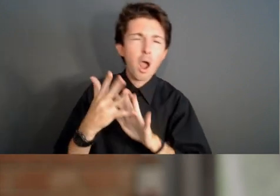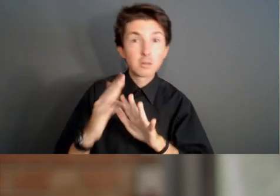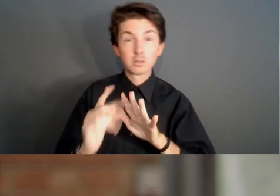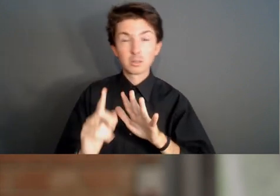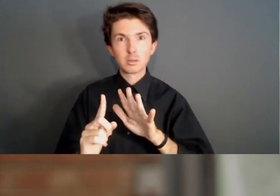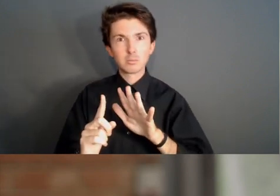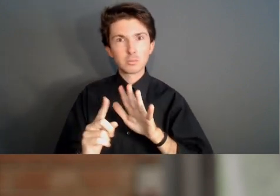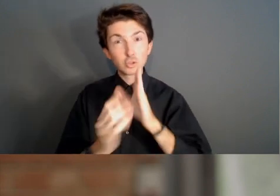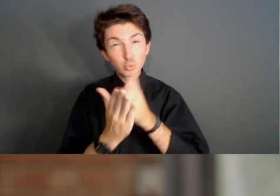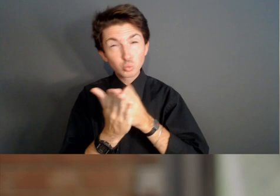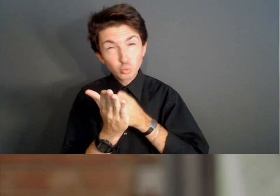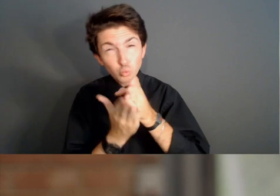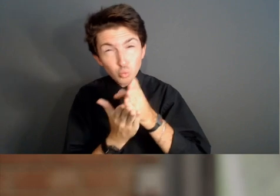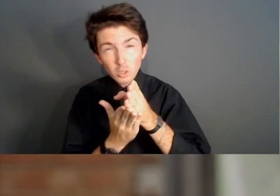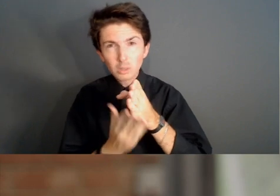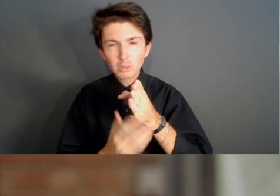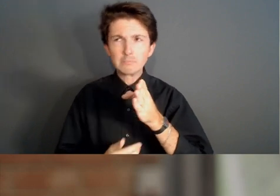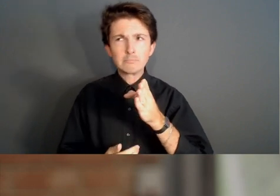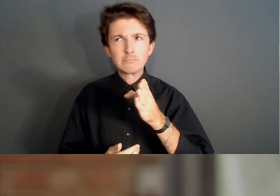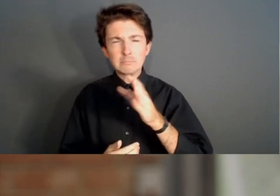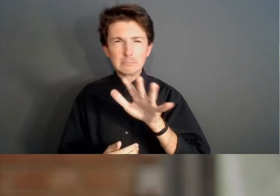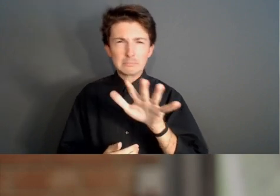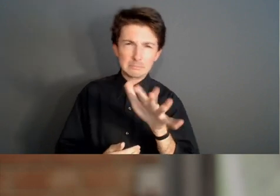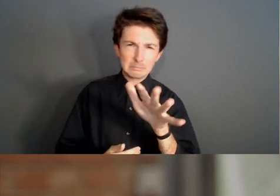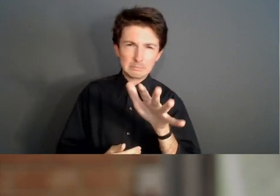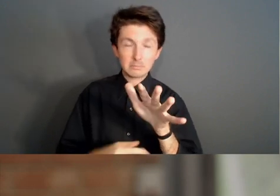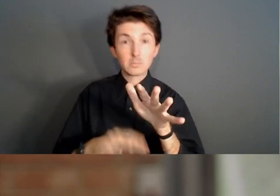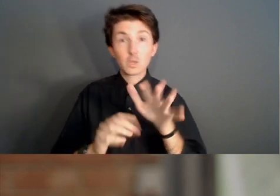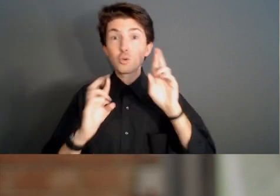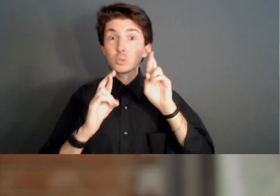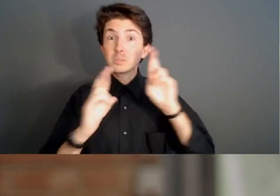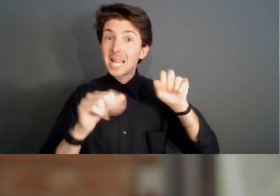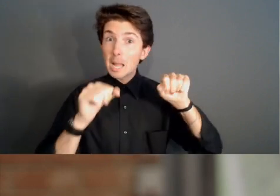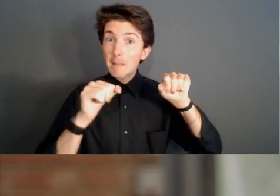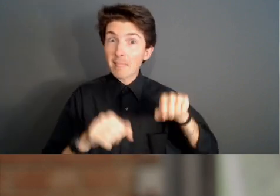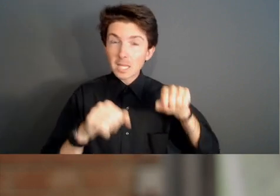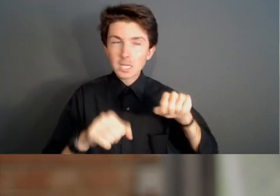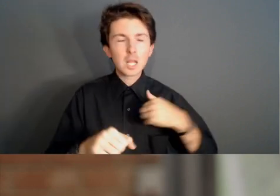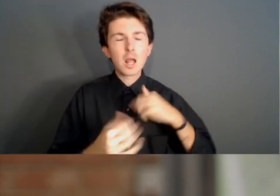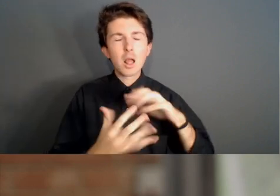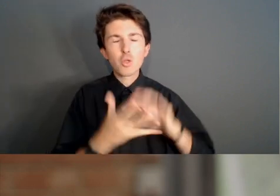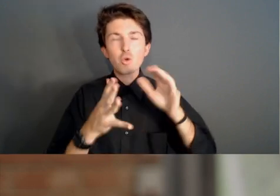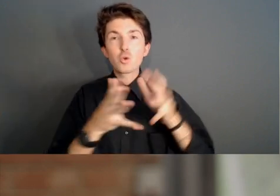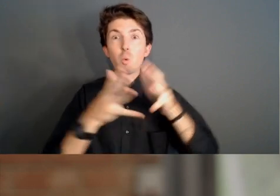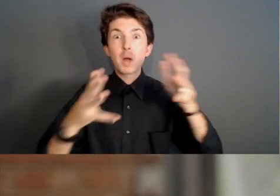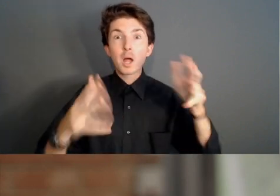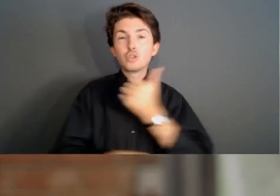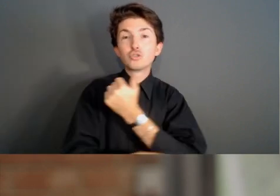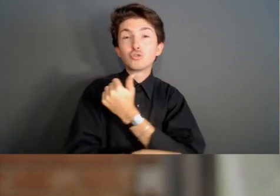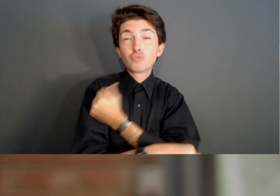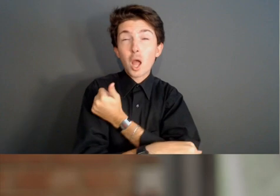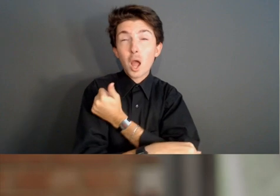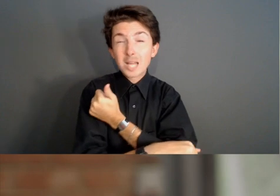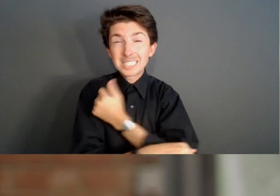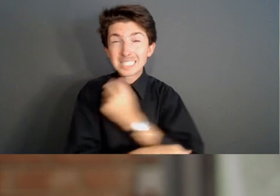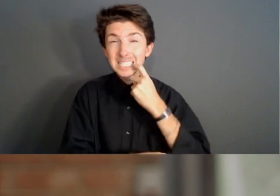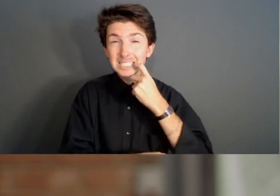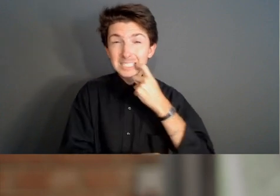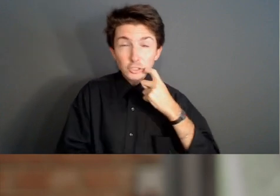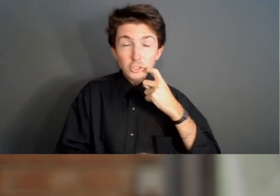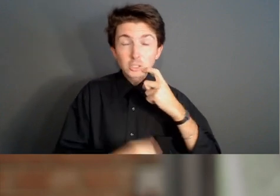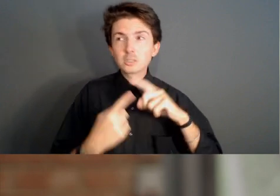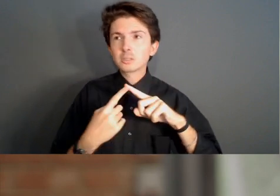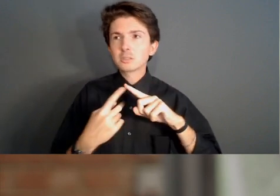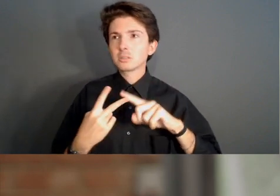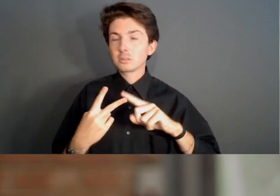truth. And with RespectAbility, I learned so much, anything from drug addiction,